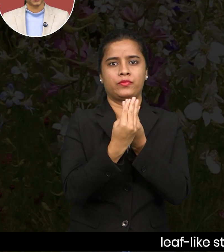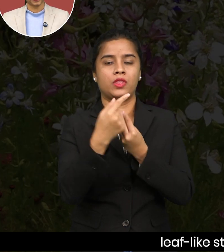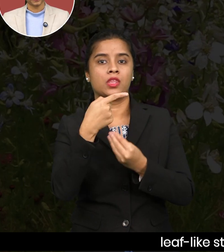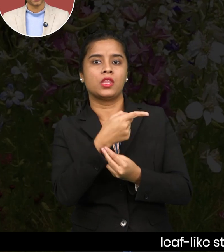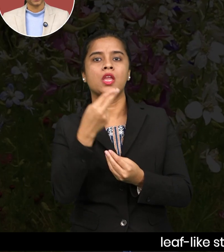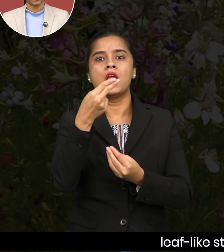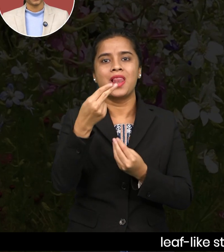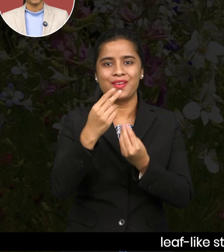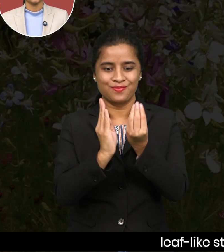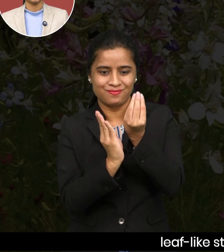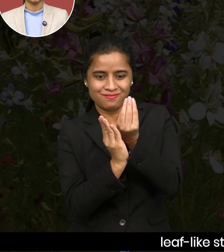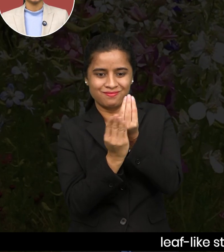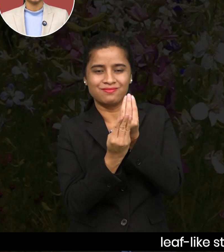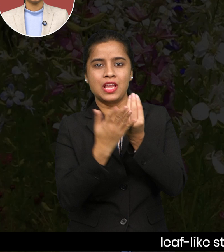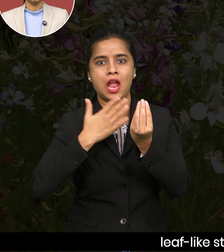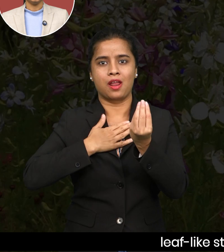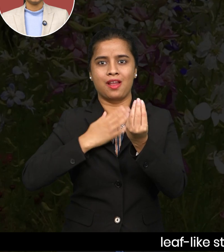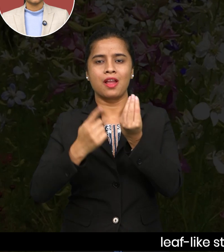sepals.